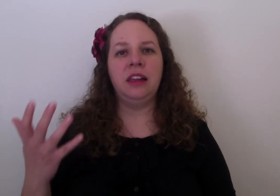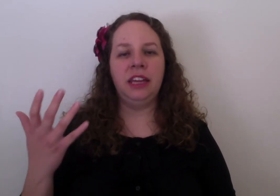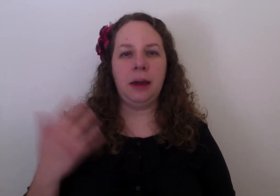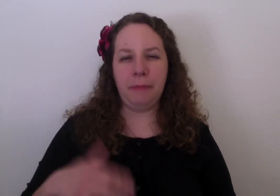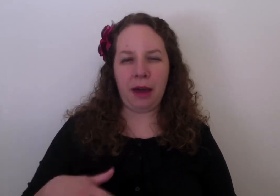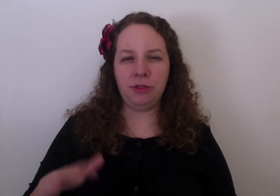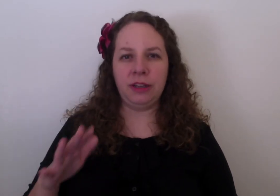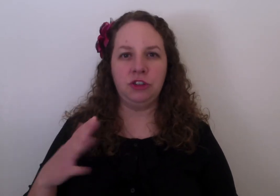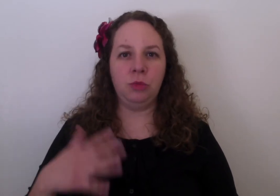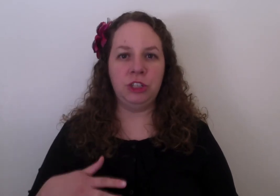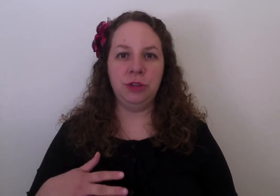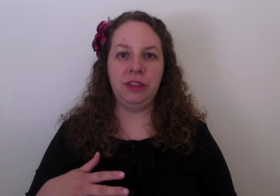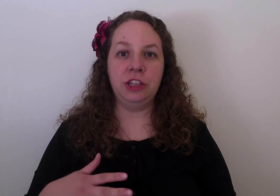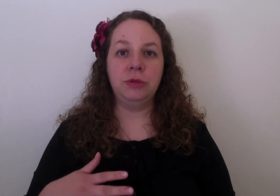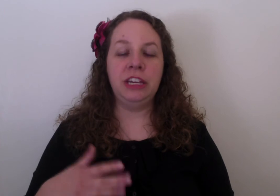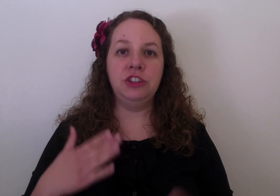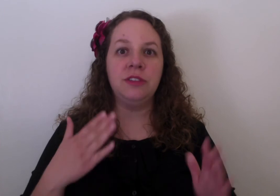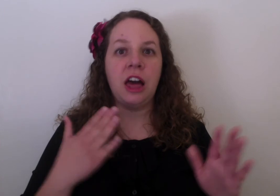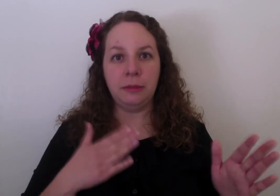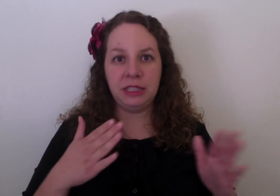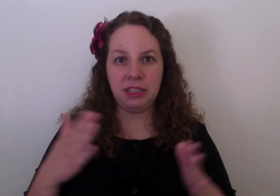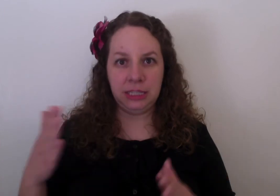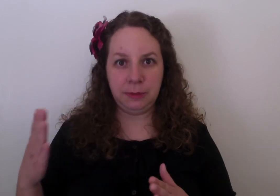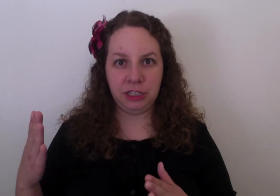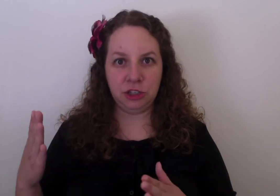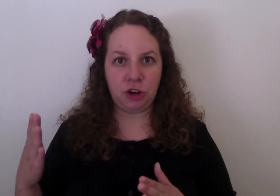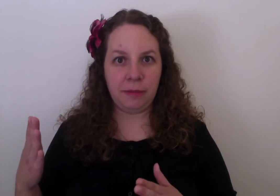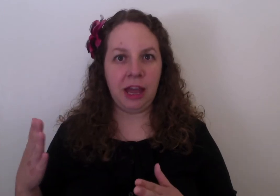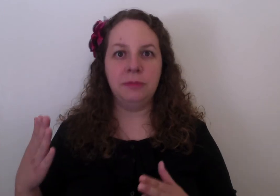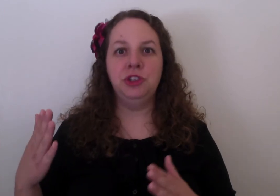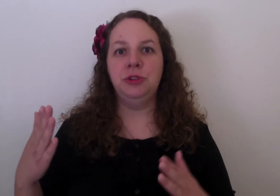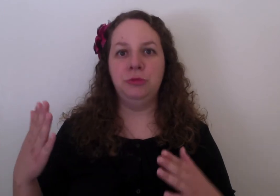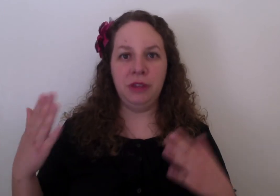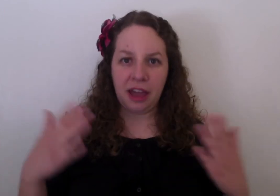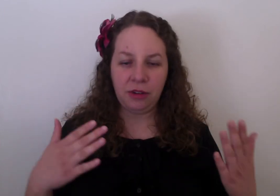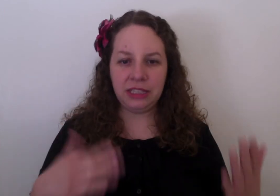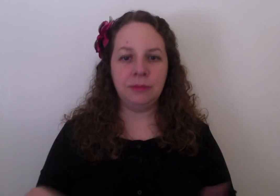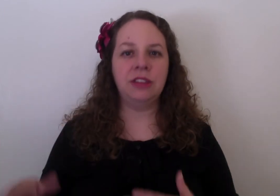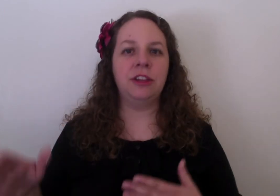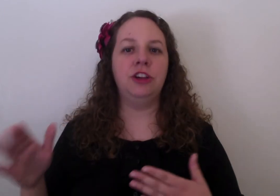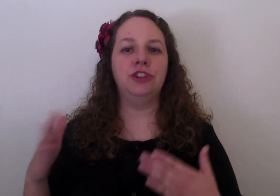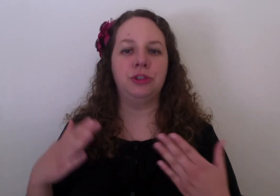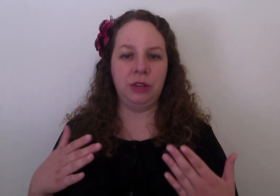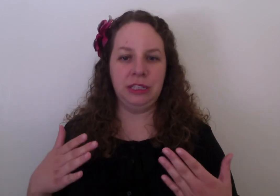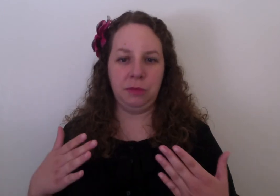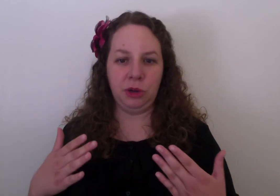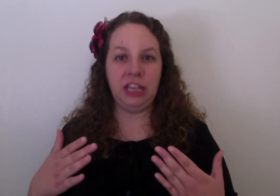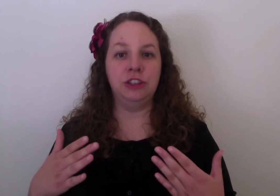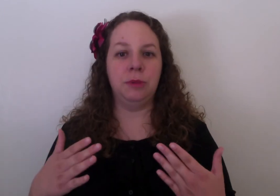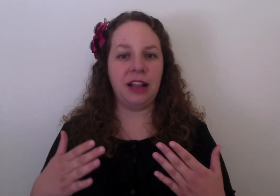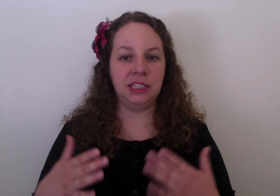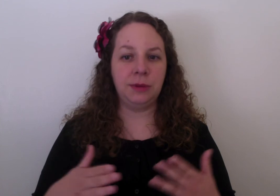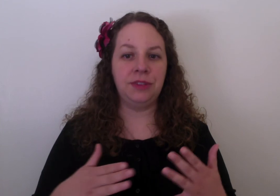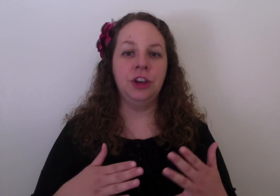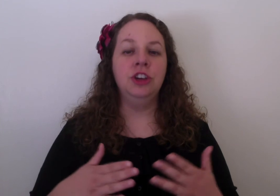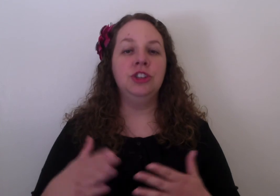telling about the restaurant, what you think. So each of the elements that's been describing up to now is something that you're just going to put into practice with.